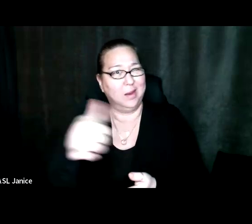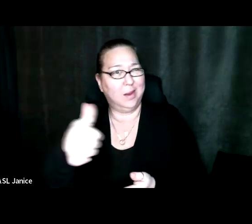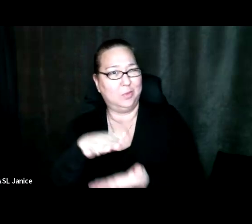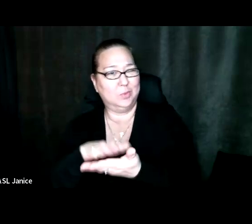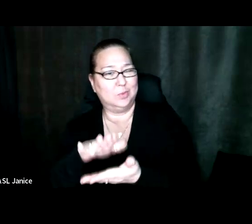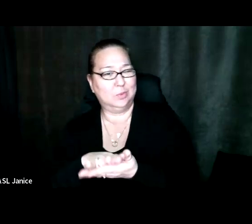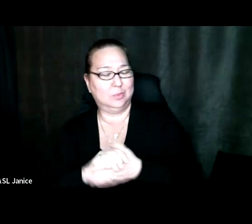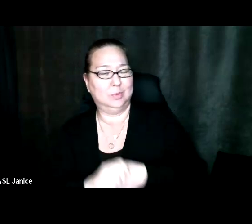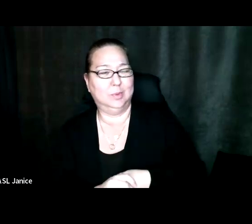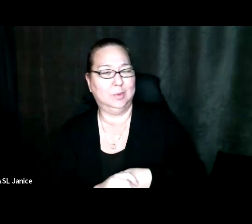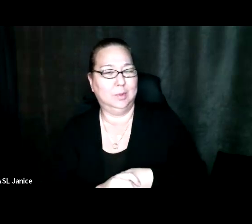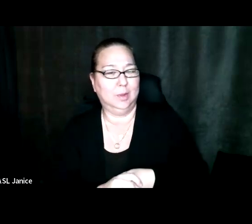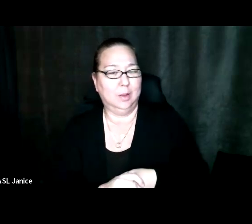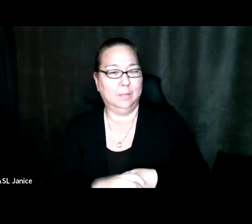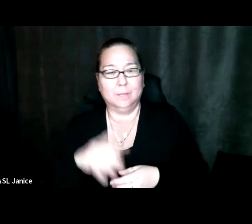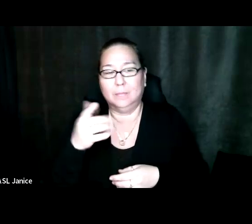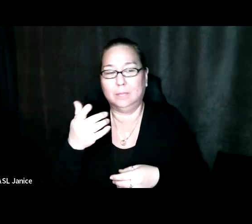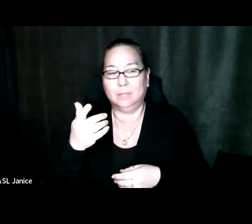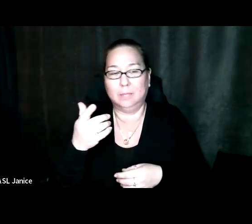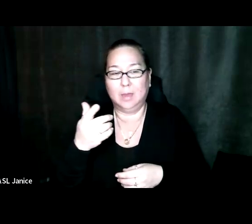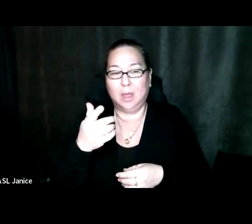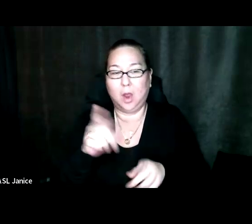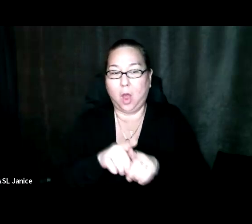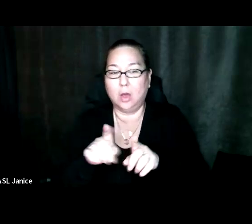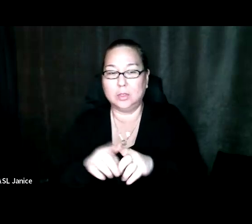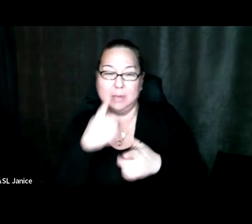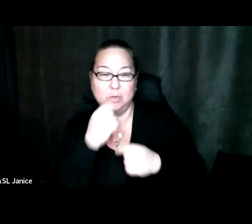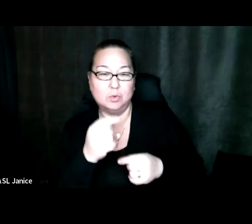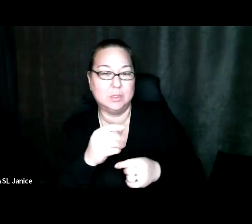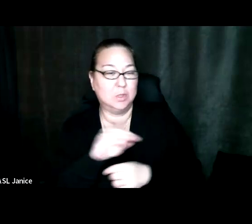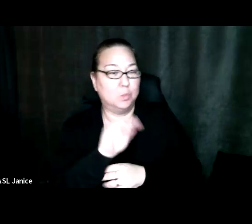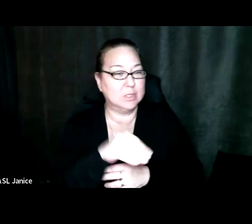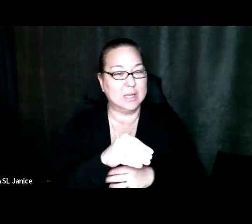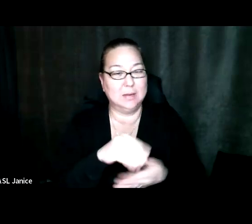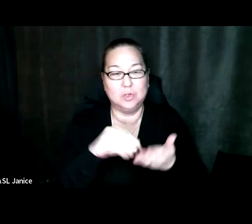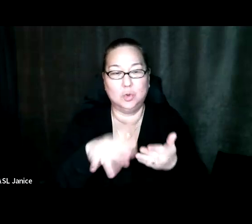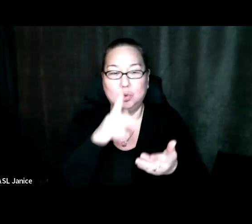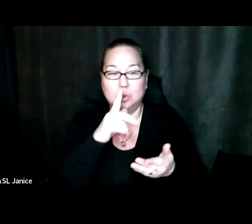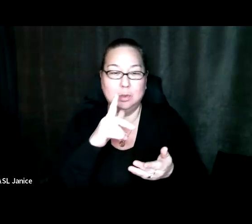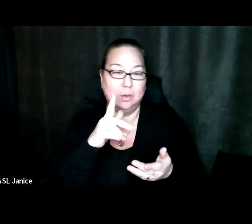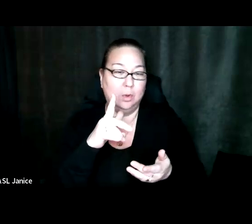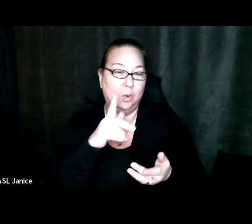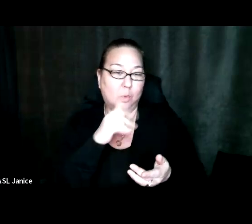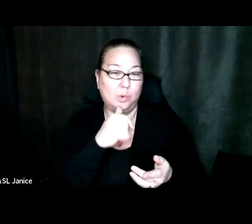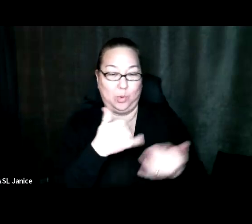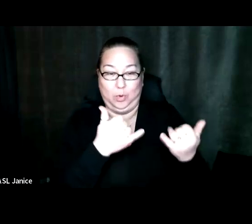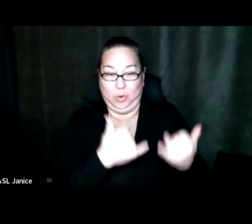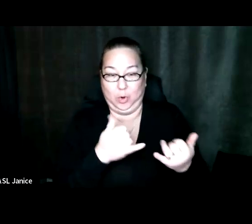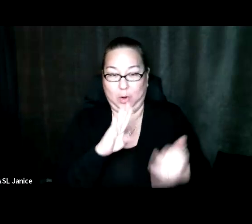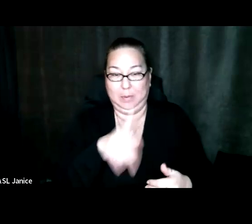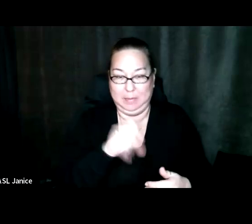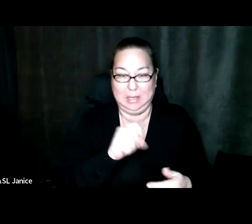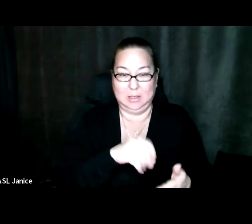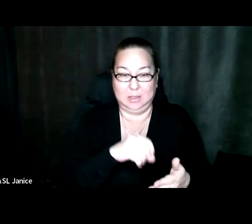BPS students versus students coming back into the district from other areas as well?